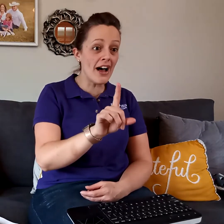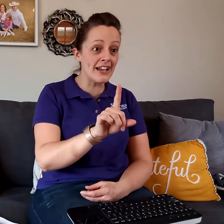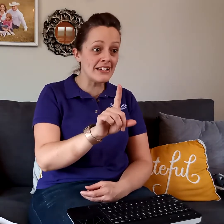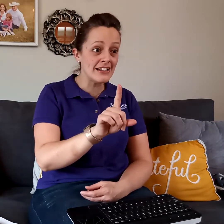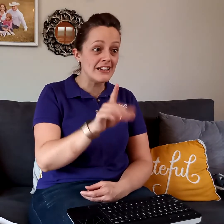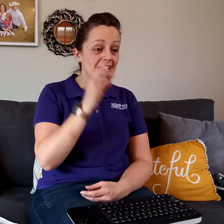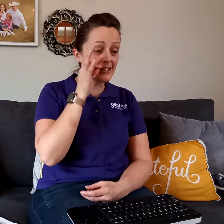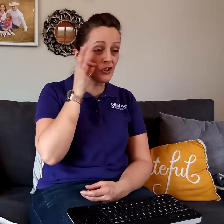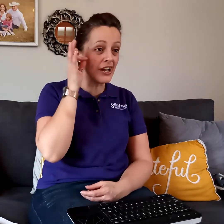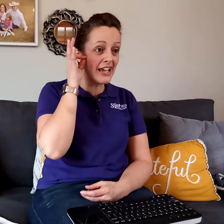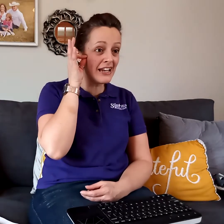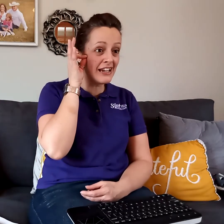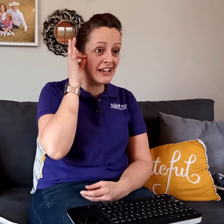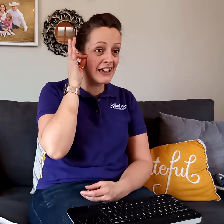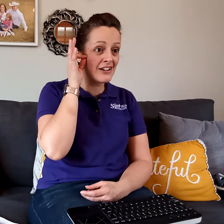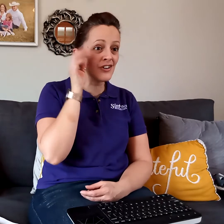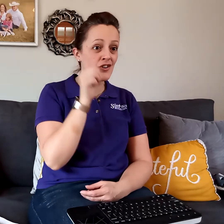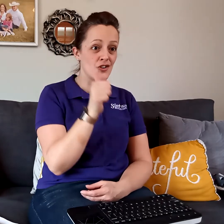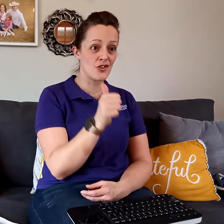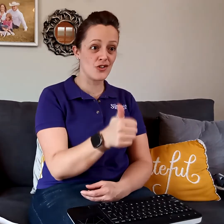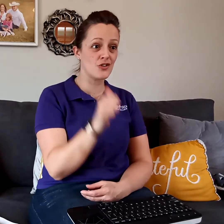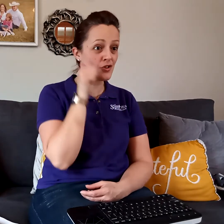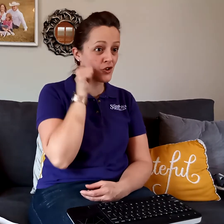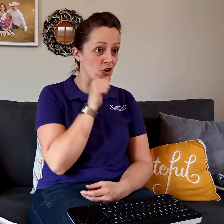1 little Indian girl.